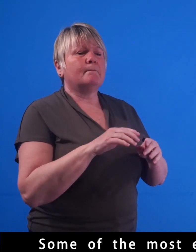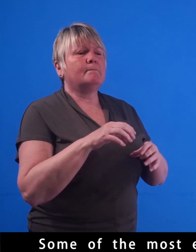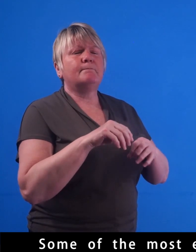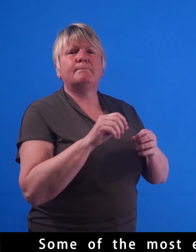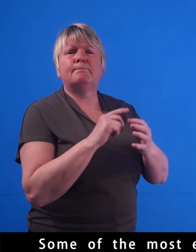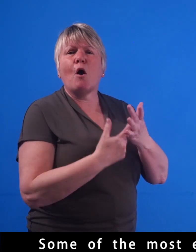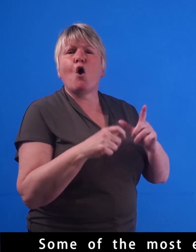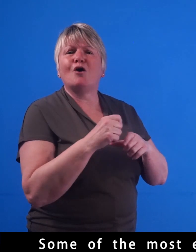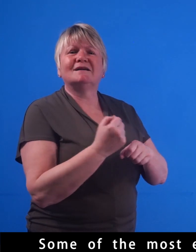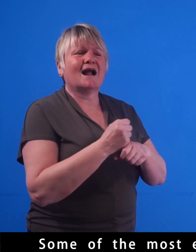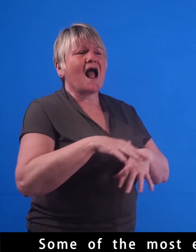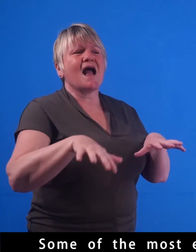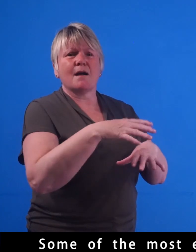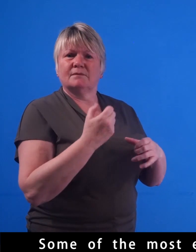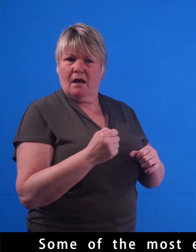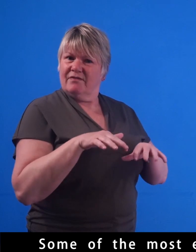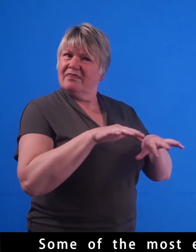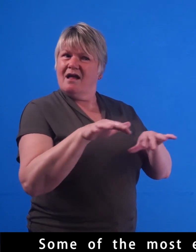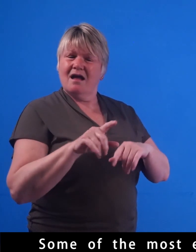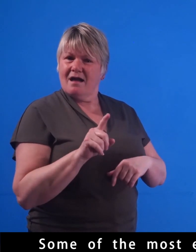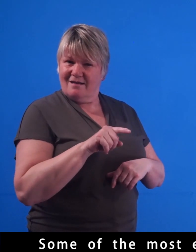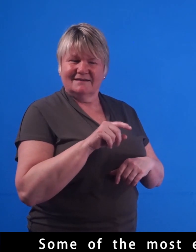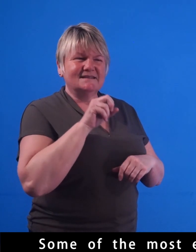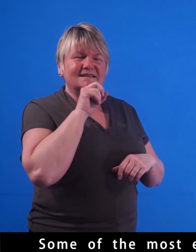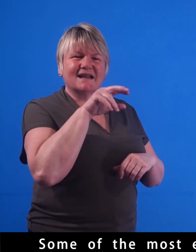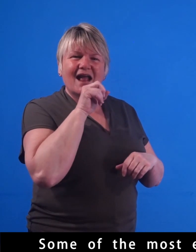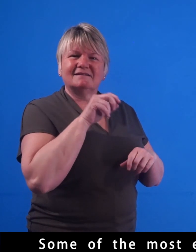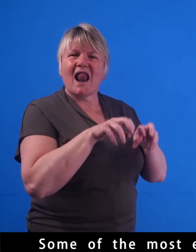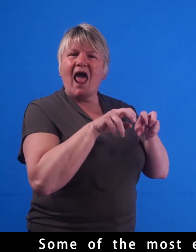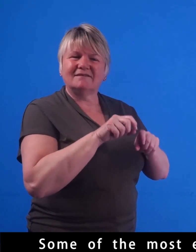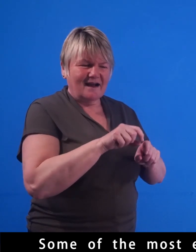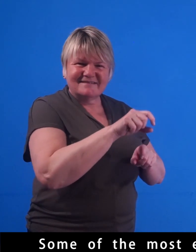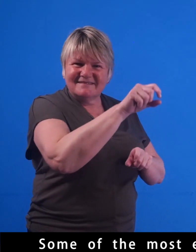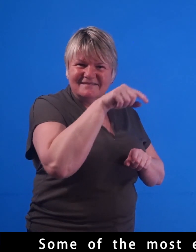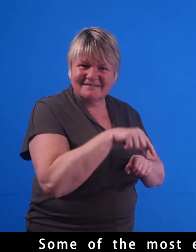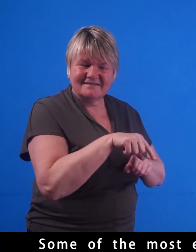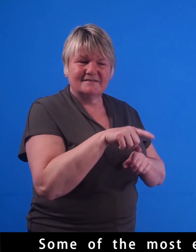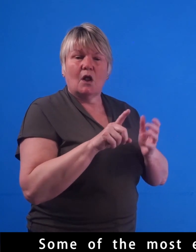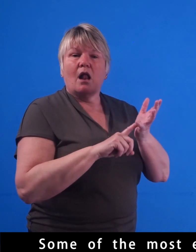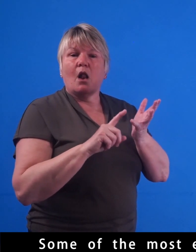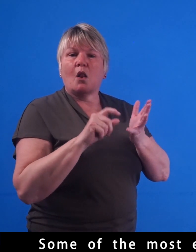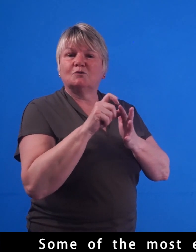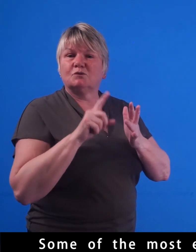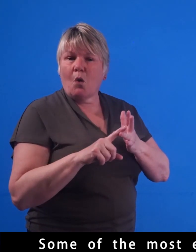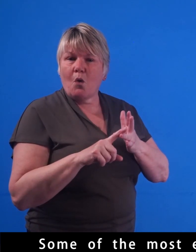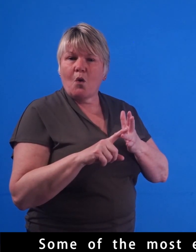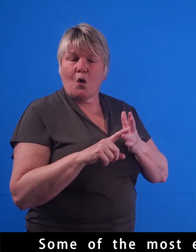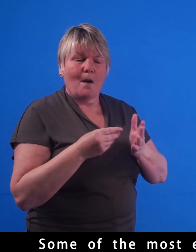Some of the most enduring board games include Snakes and Ladders, Ludo,